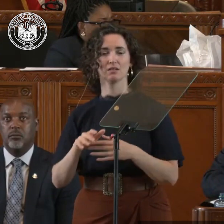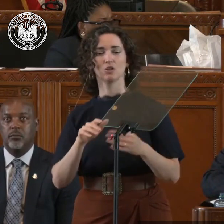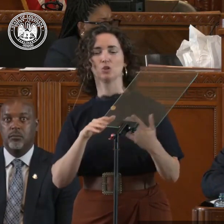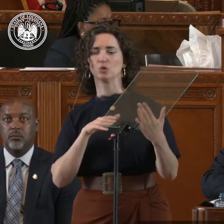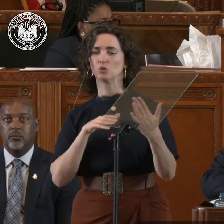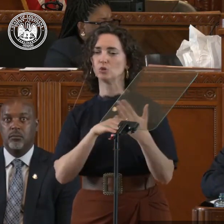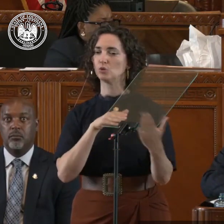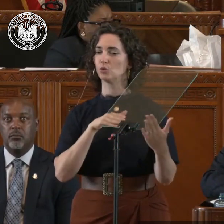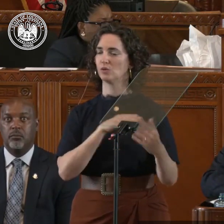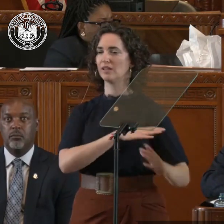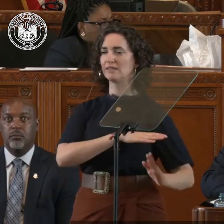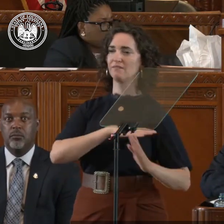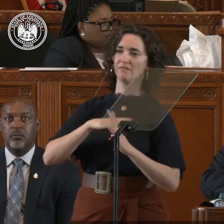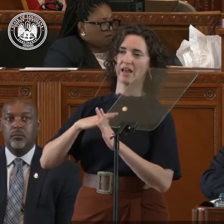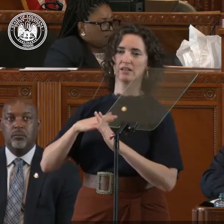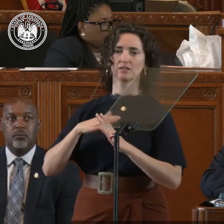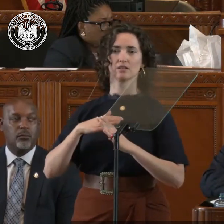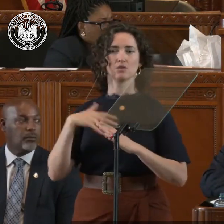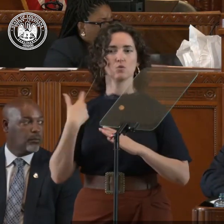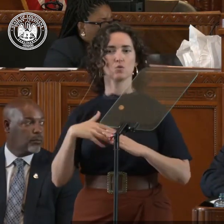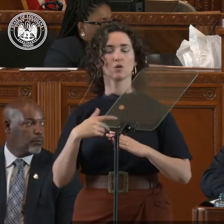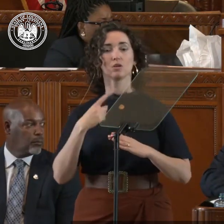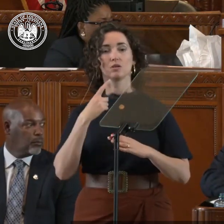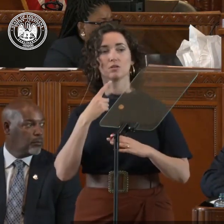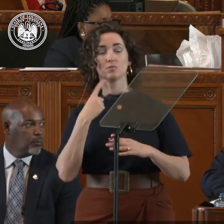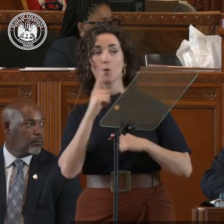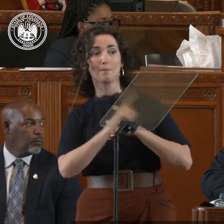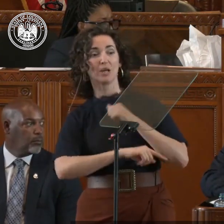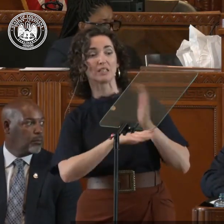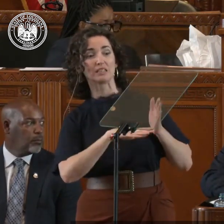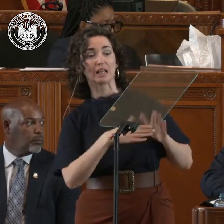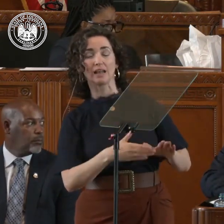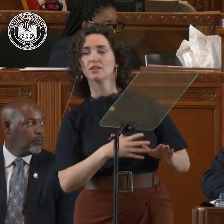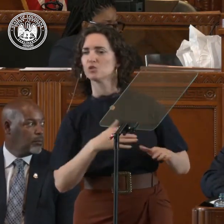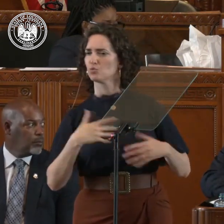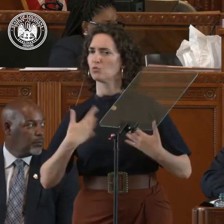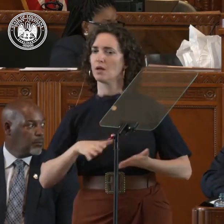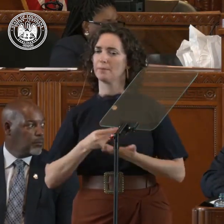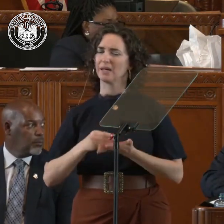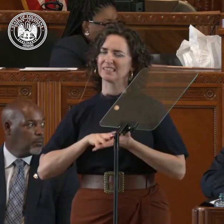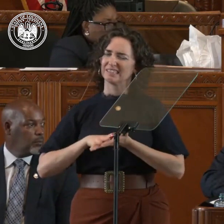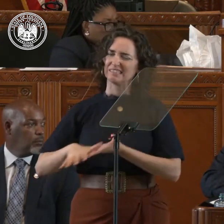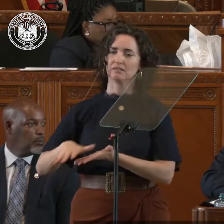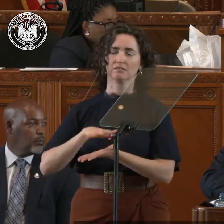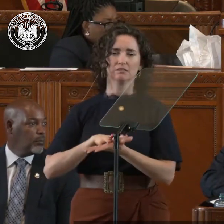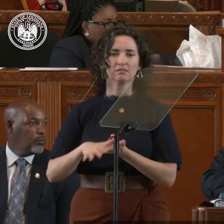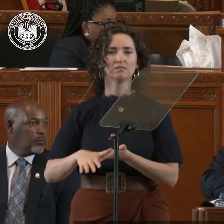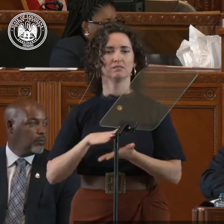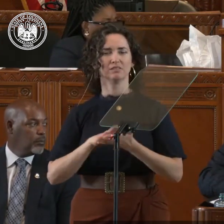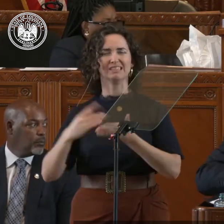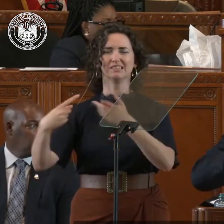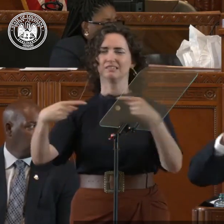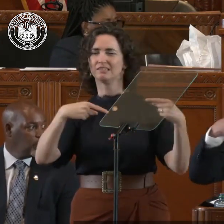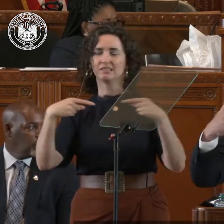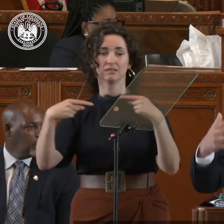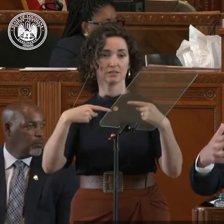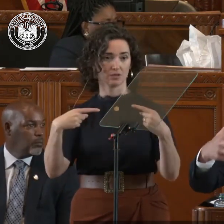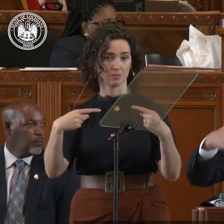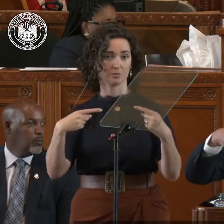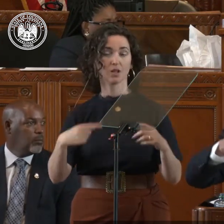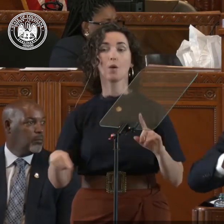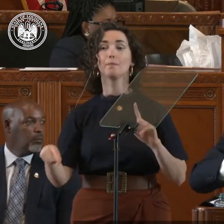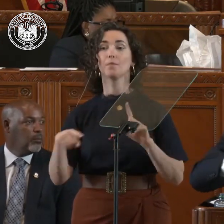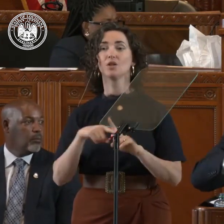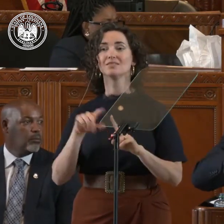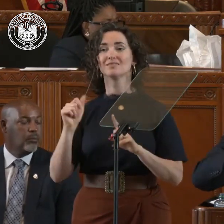cases and defending these capital cases than would have otherwise been the case. And tens of millions of dollars more